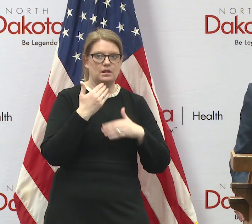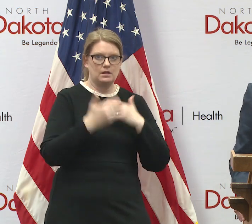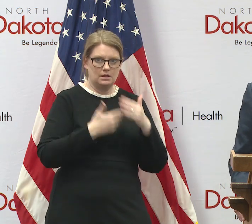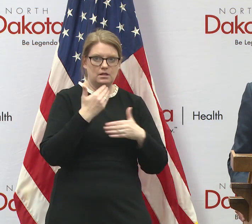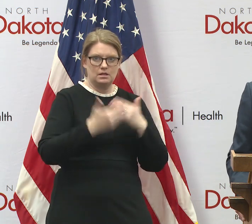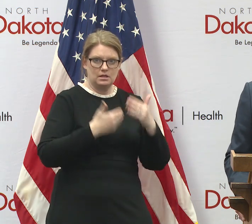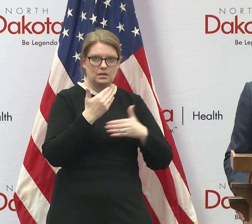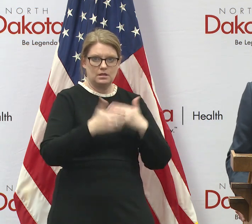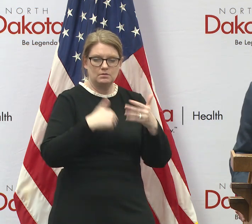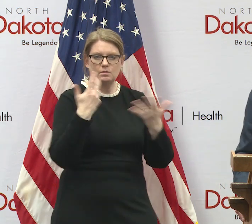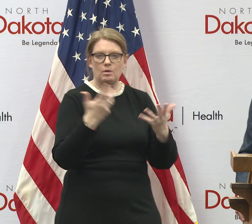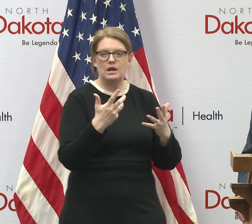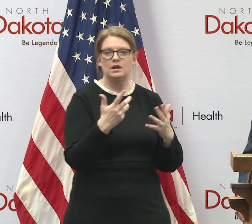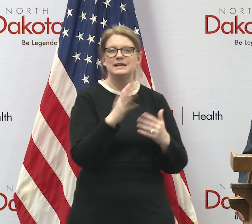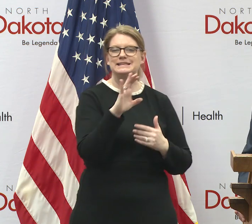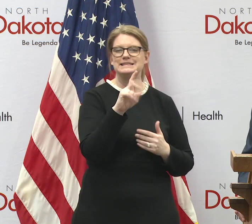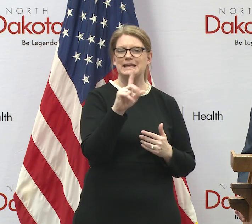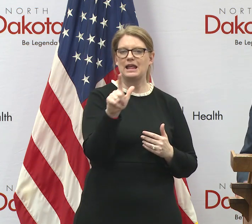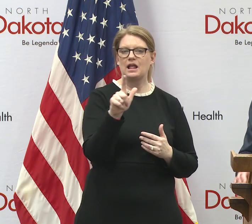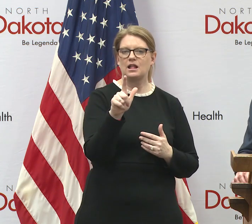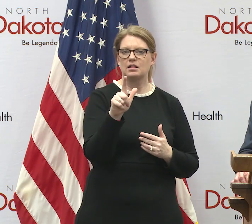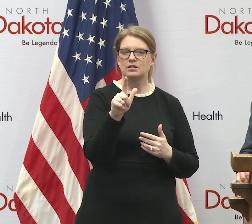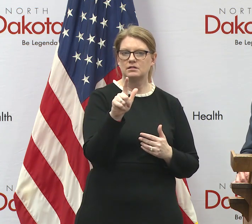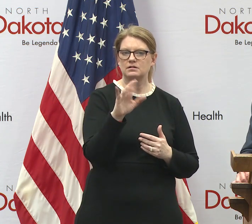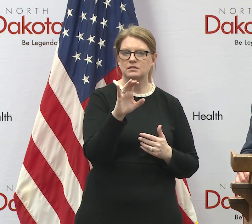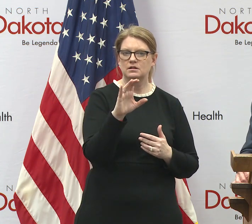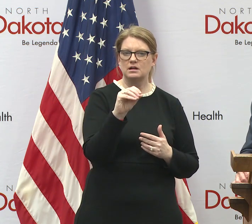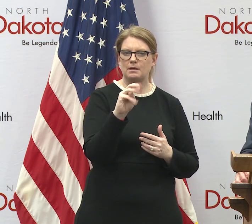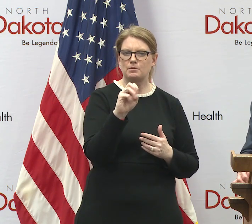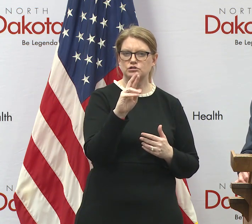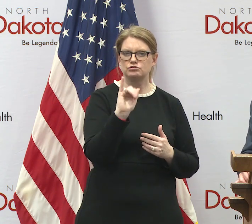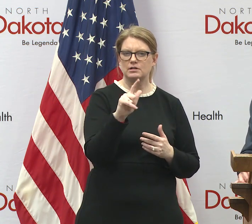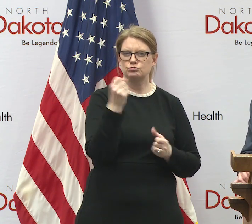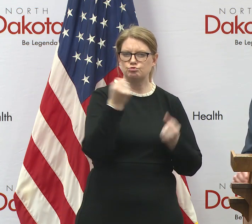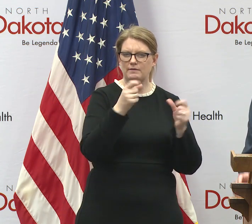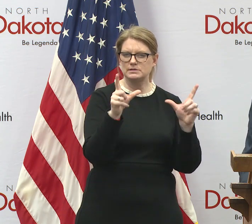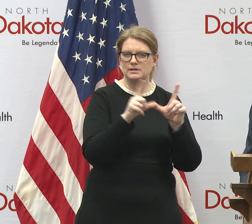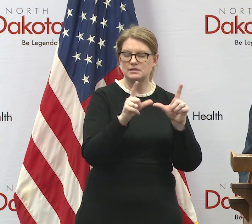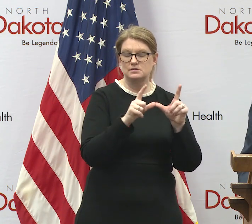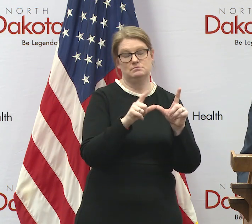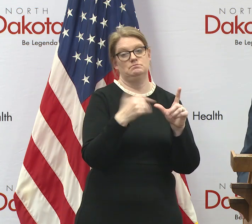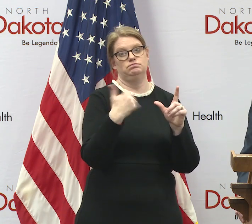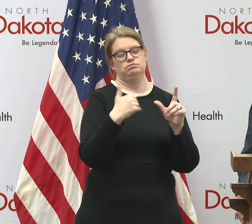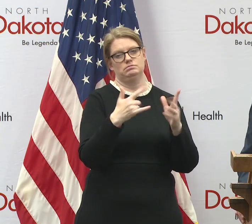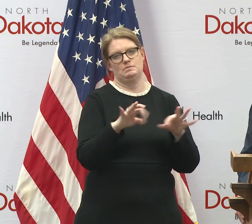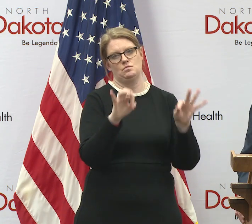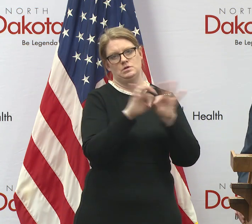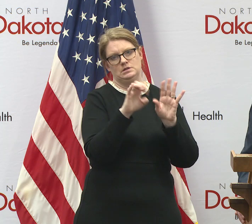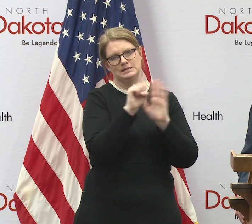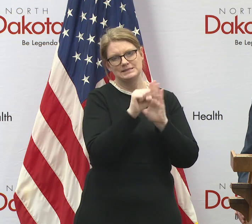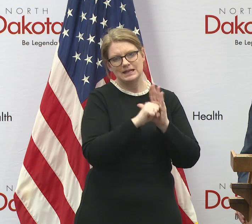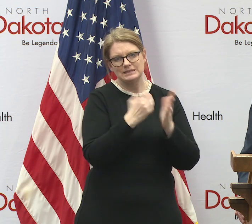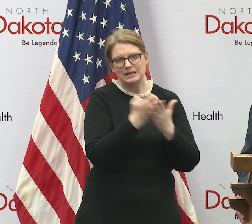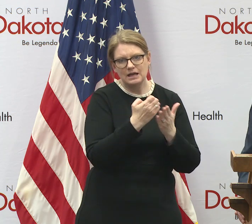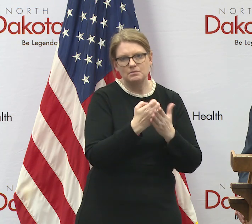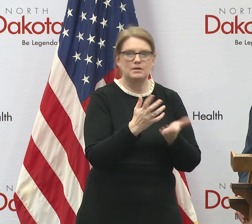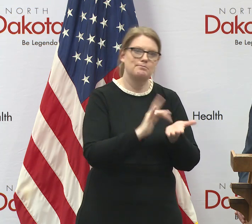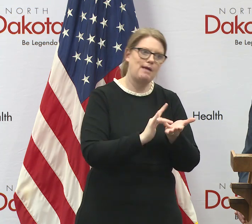state is commercial driving, because commercial driving is essential to our state's economy, whether that's medical supplies, whether